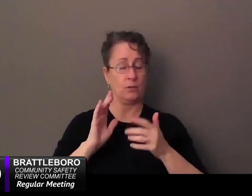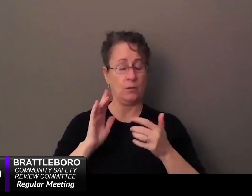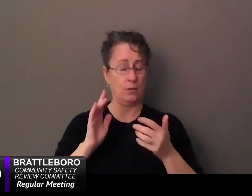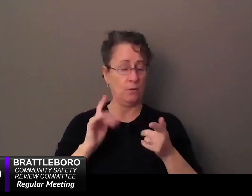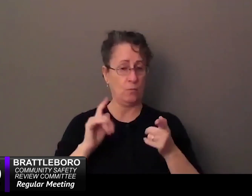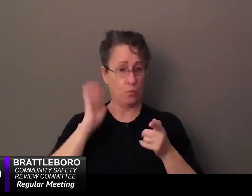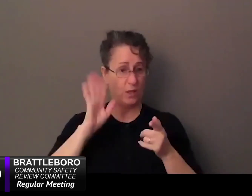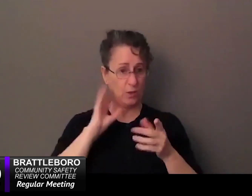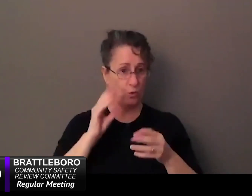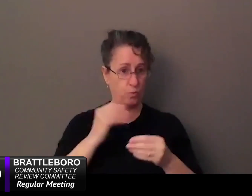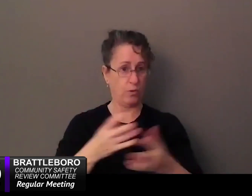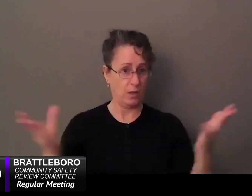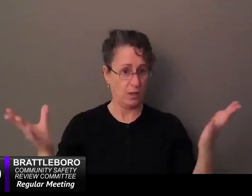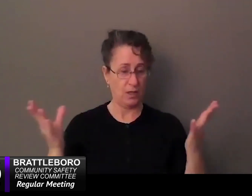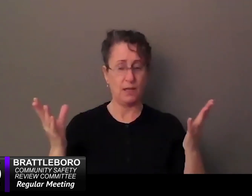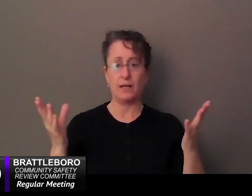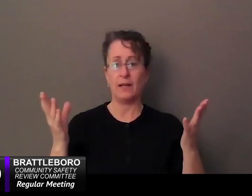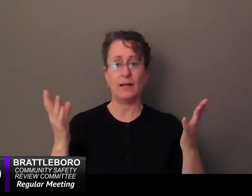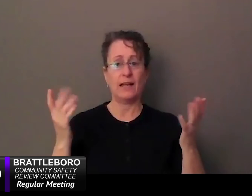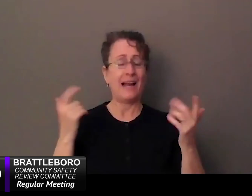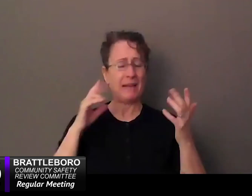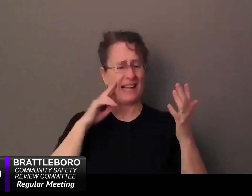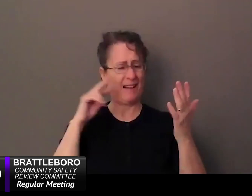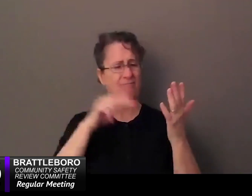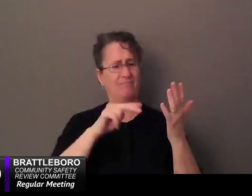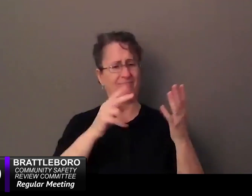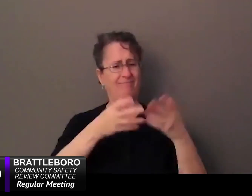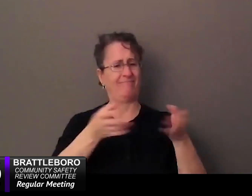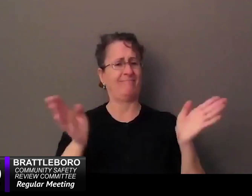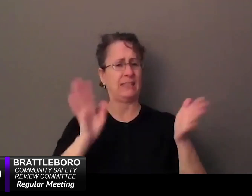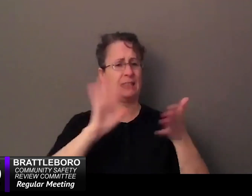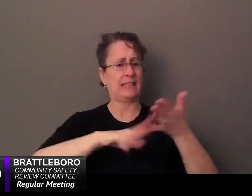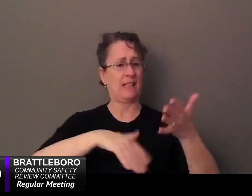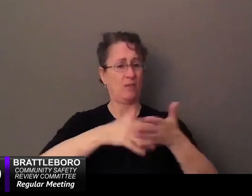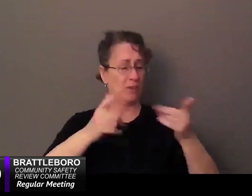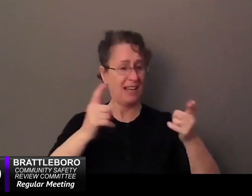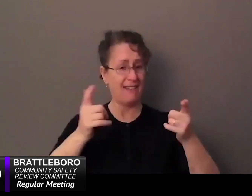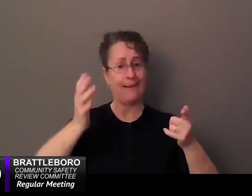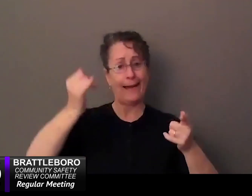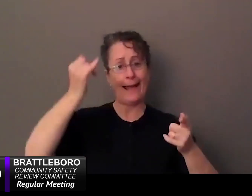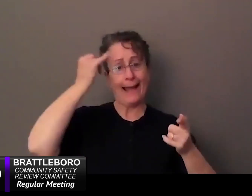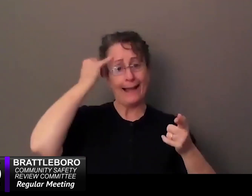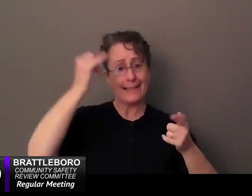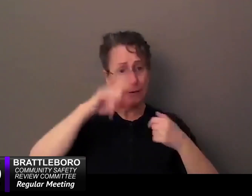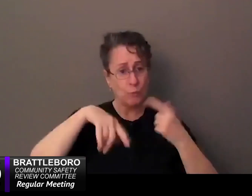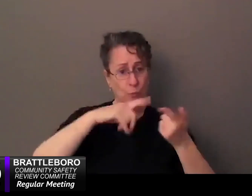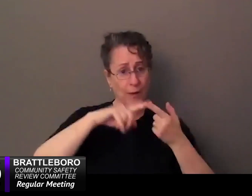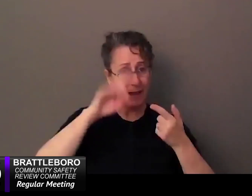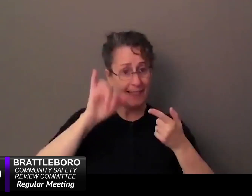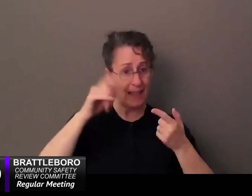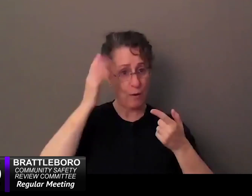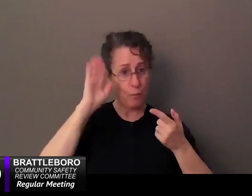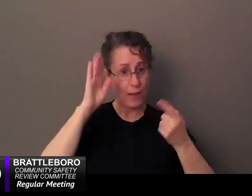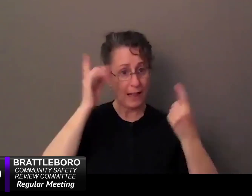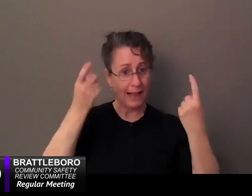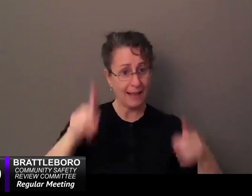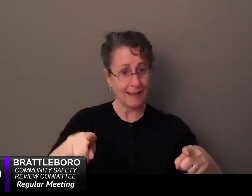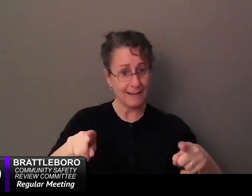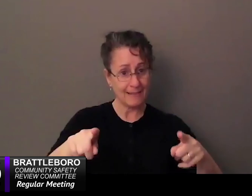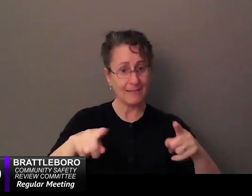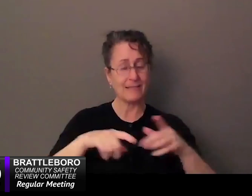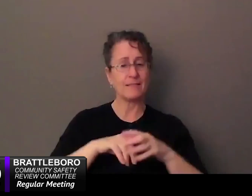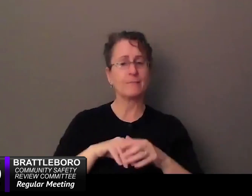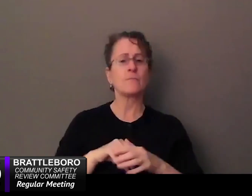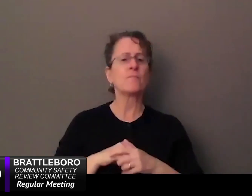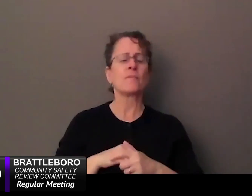wondering about that. Like I'm looking at our broad schedule. Do we have a rough idea of when we might be doing that? Yeah, so I'll direct you to